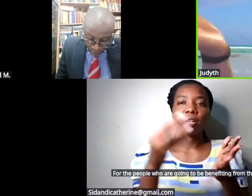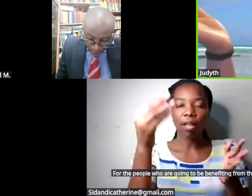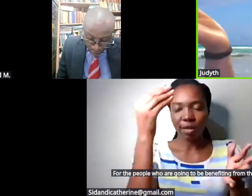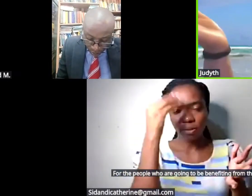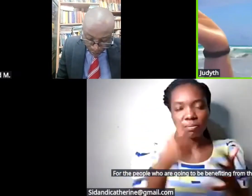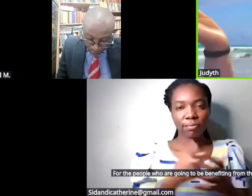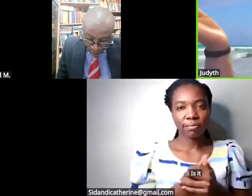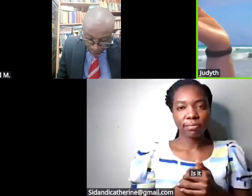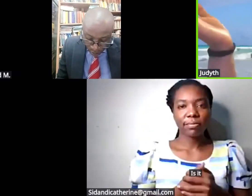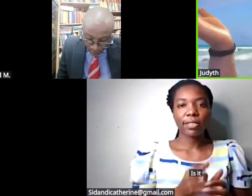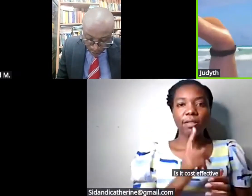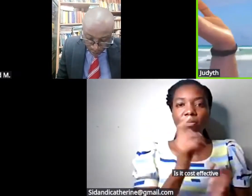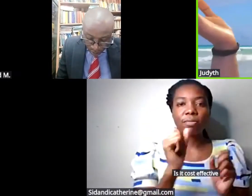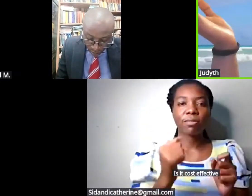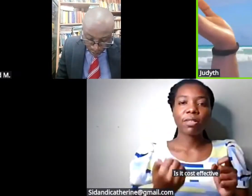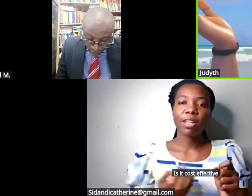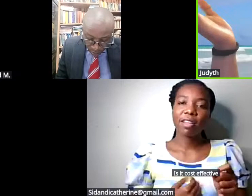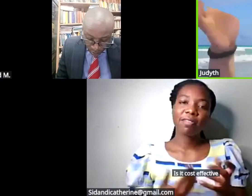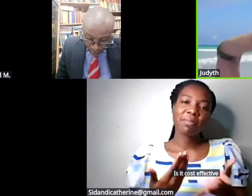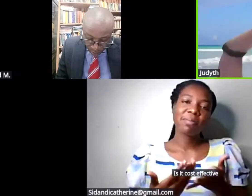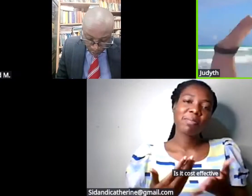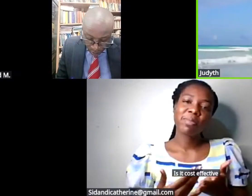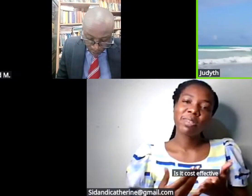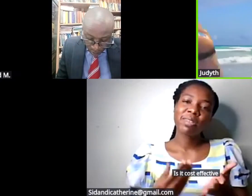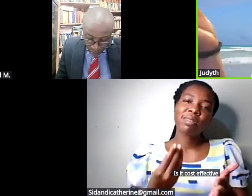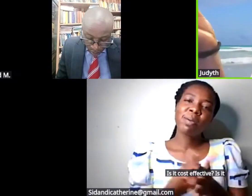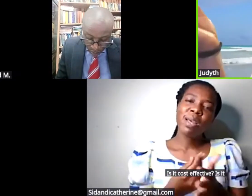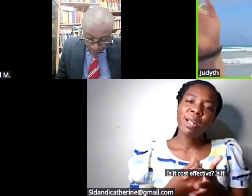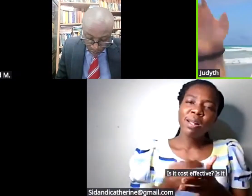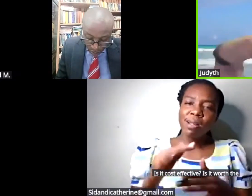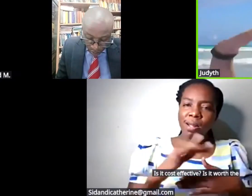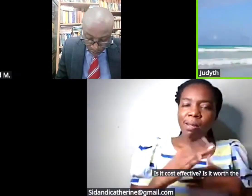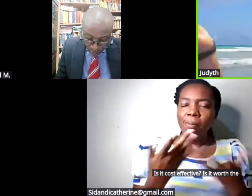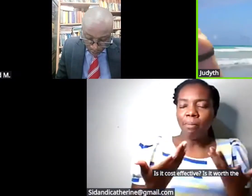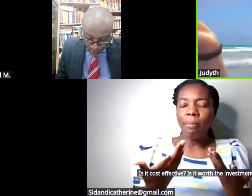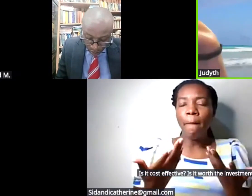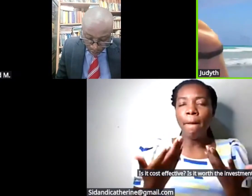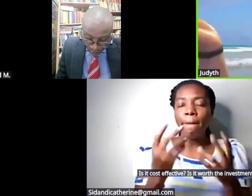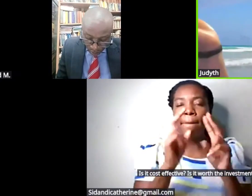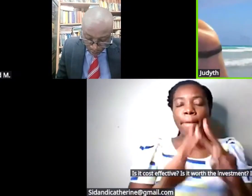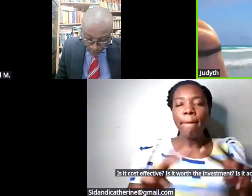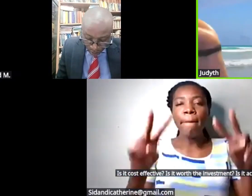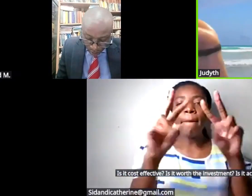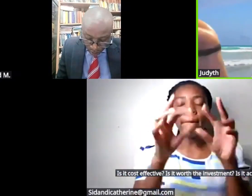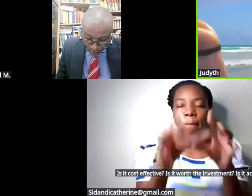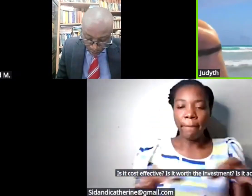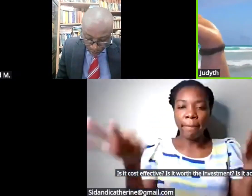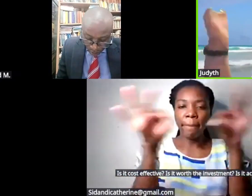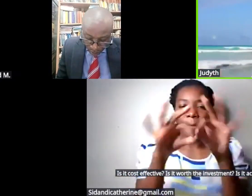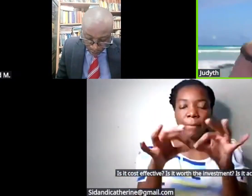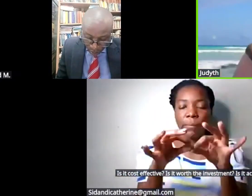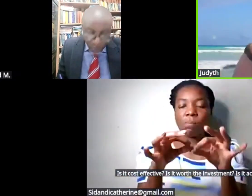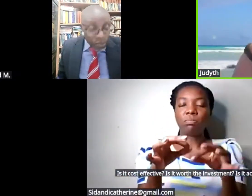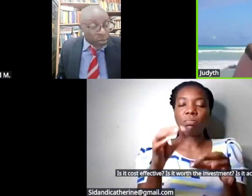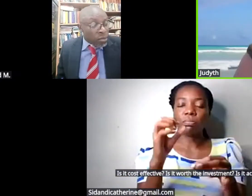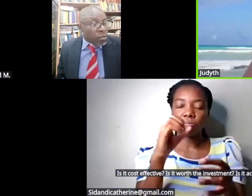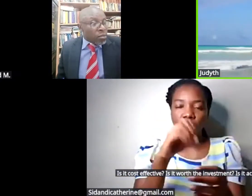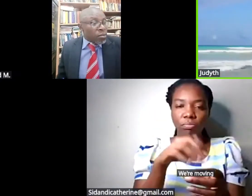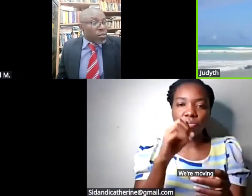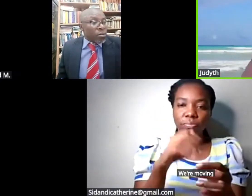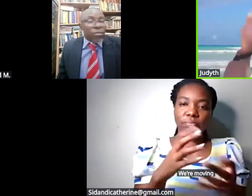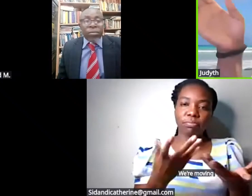cost effective? Is it worth the investment? Is it accessible? We're moving away